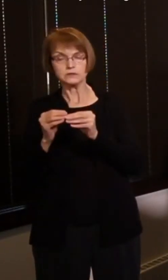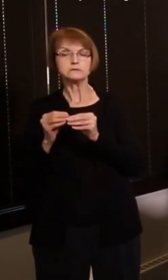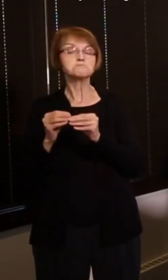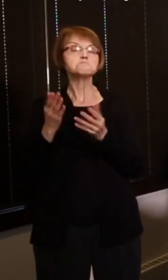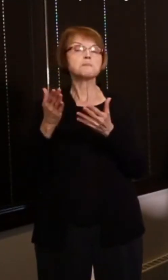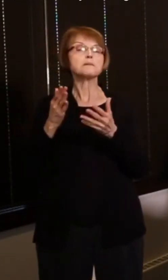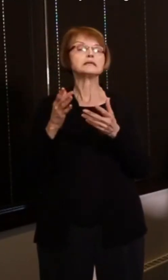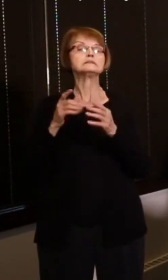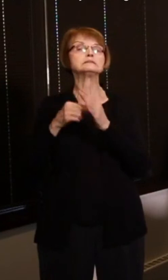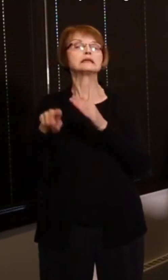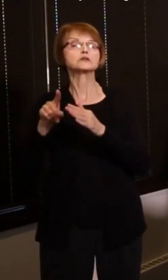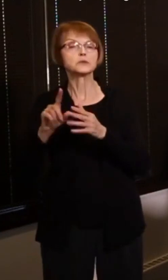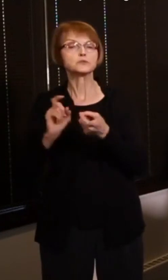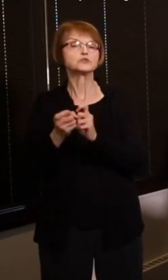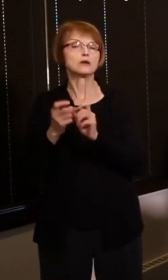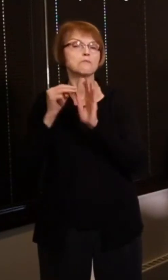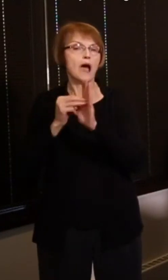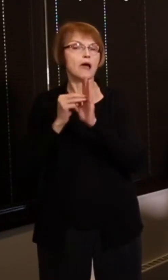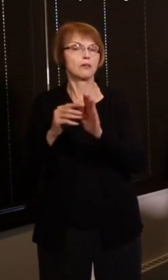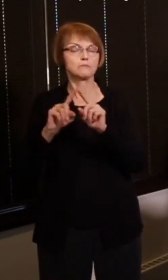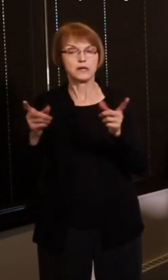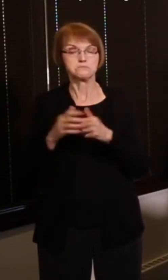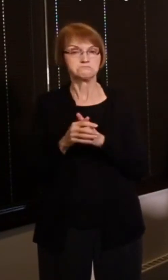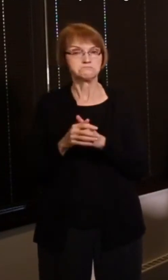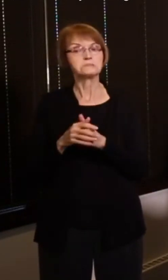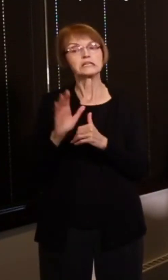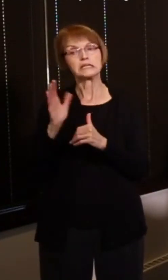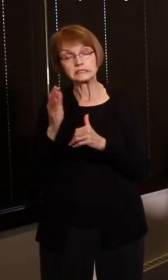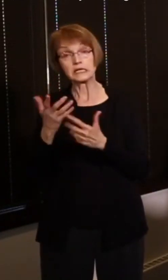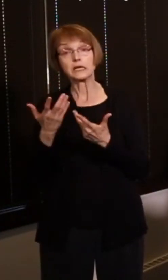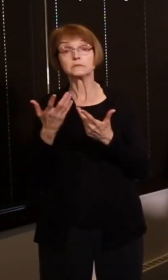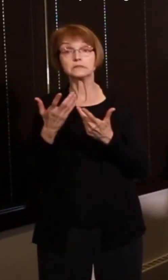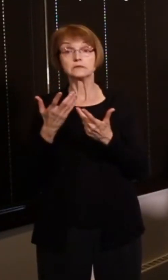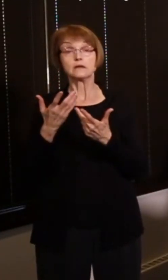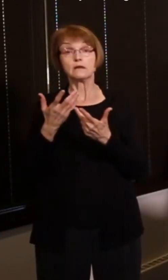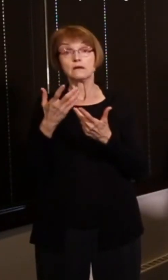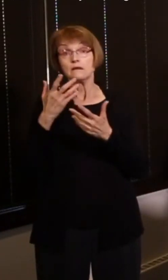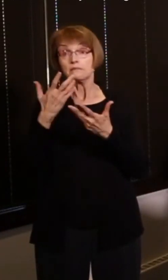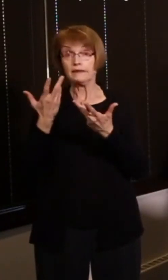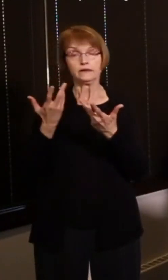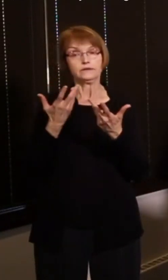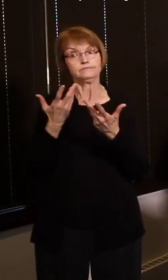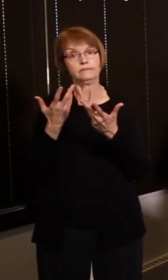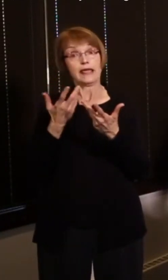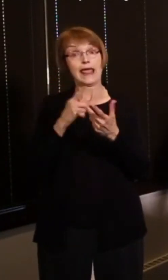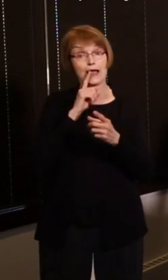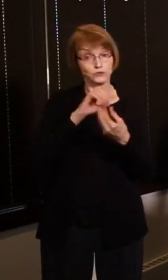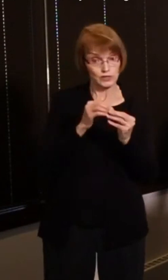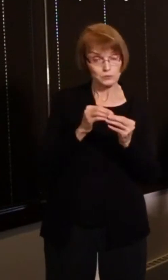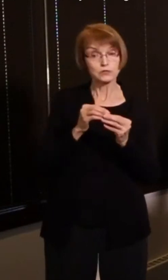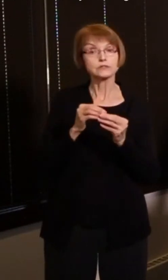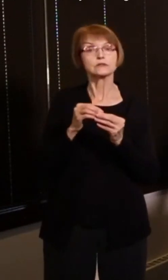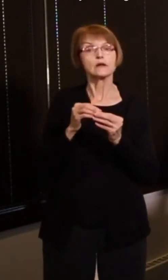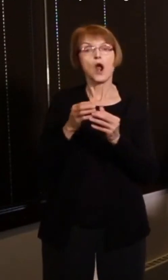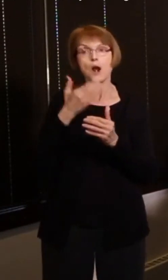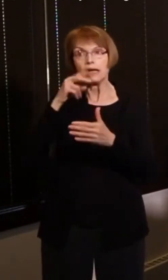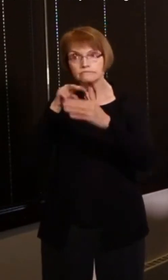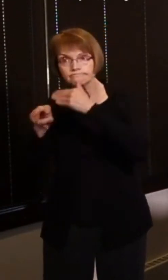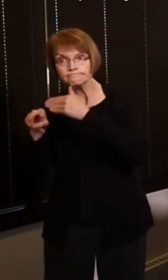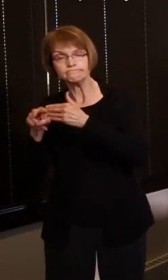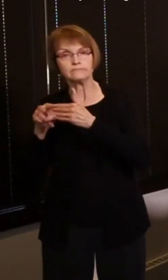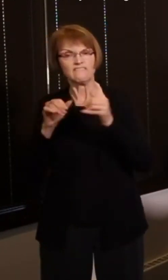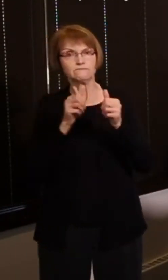need to adjust that at all. But it seems to be following along with our best guess. And then taking a look at our Epicurves,